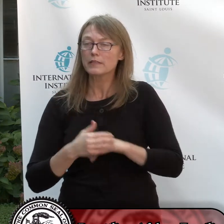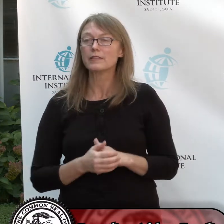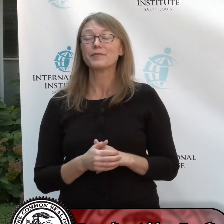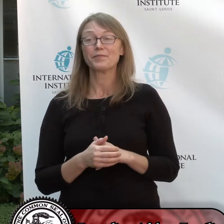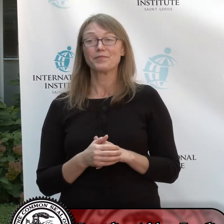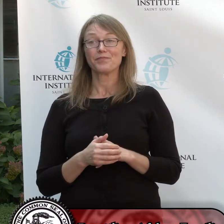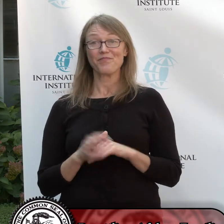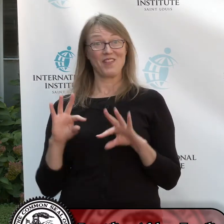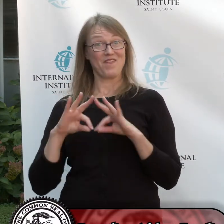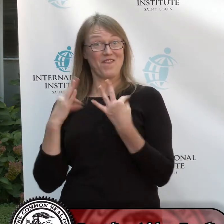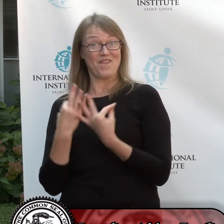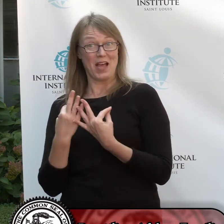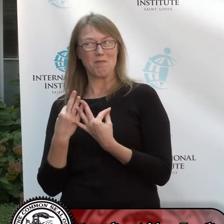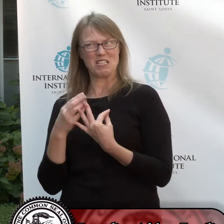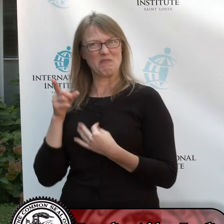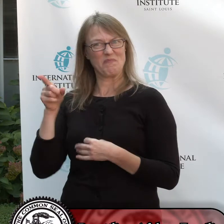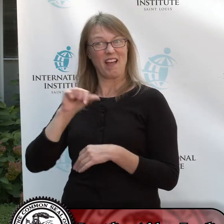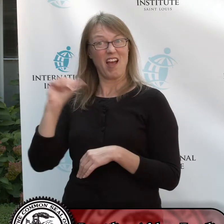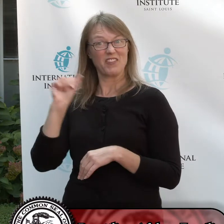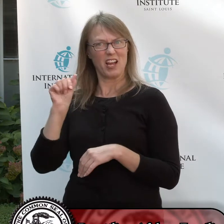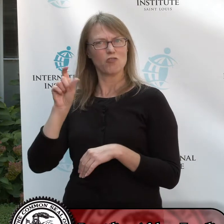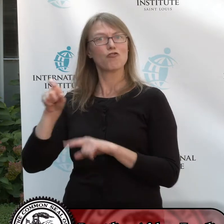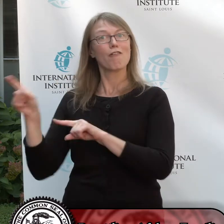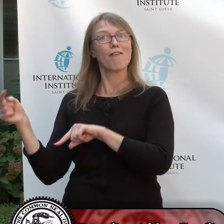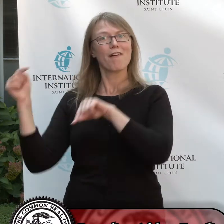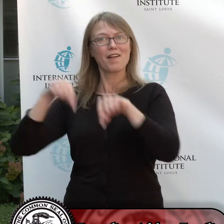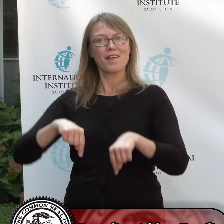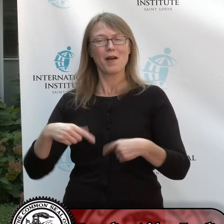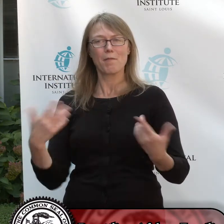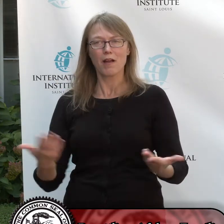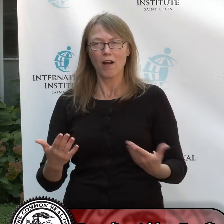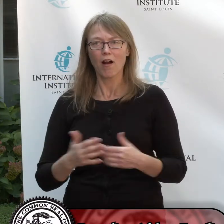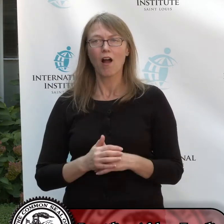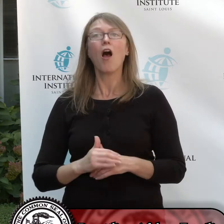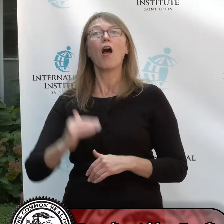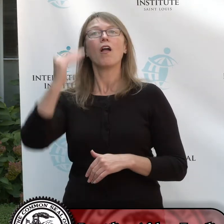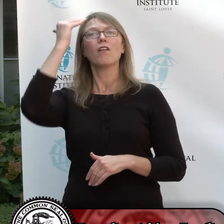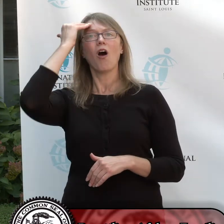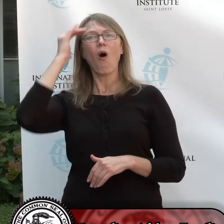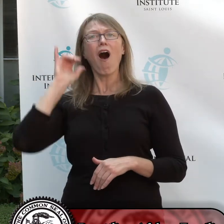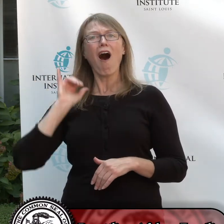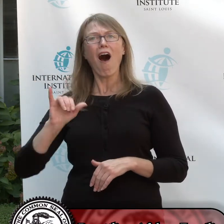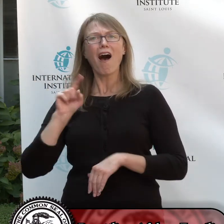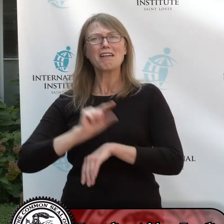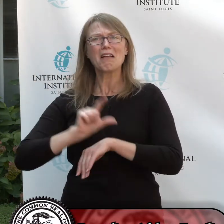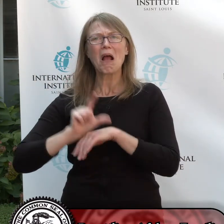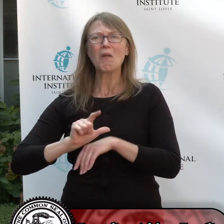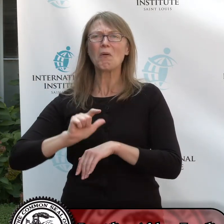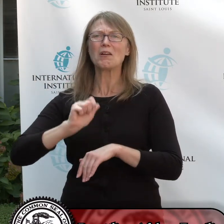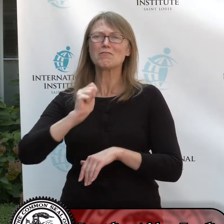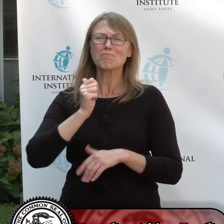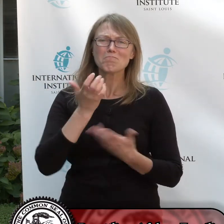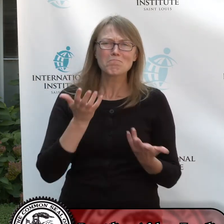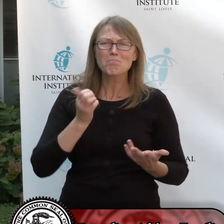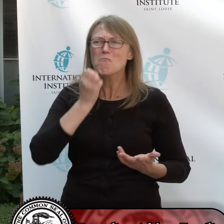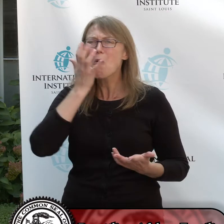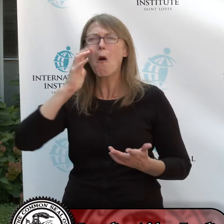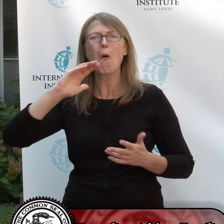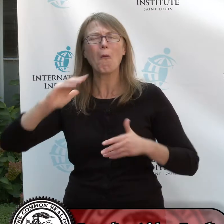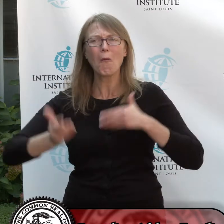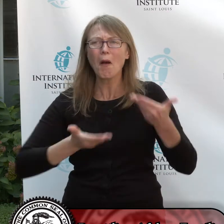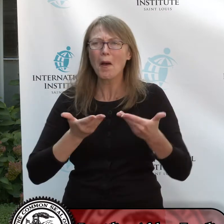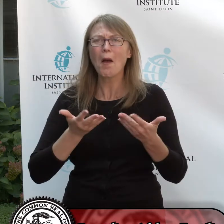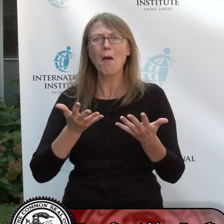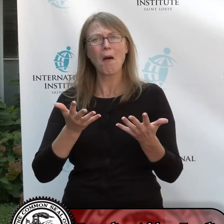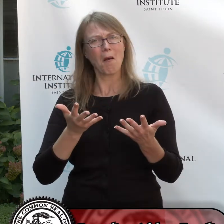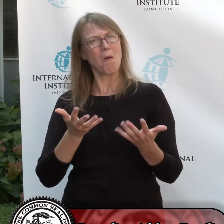Louis with the knowledge that they will find a welcoming community that wants to see them thrive, succeed, and